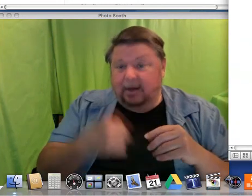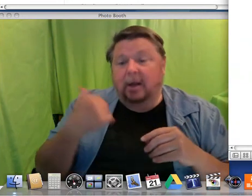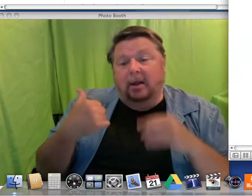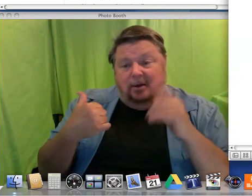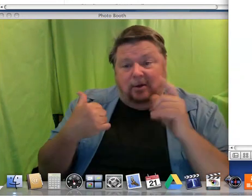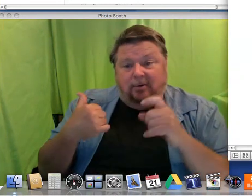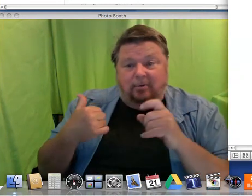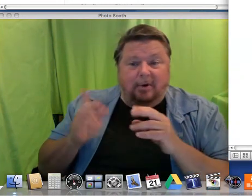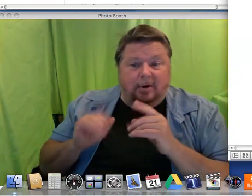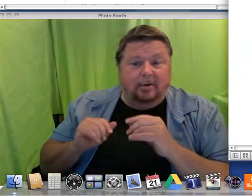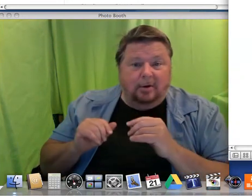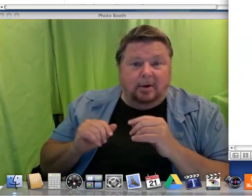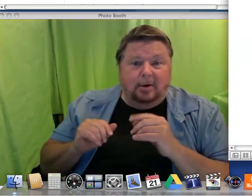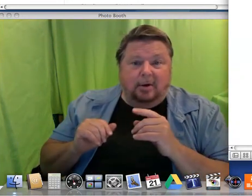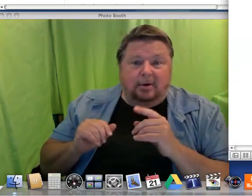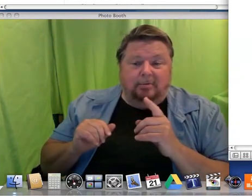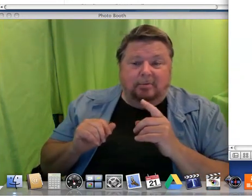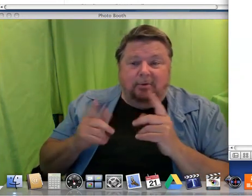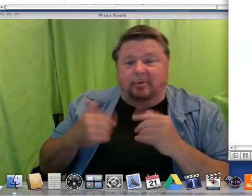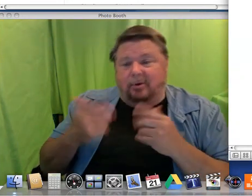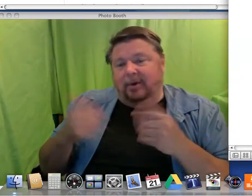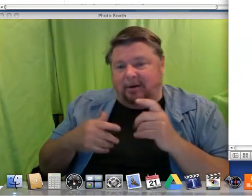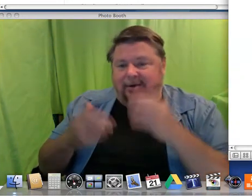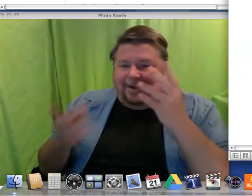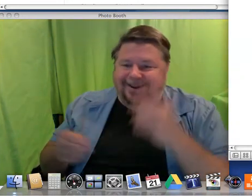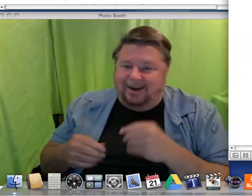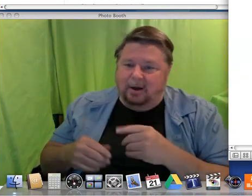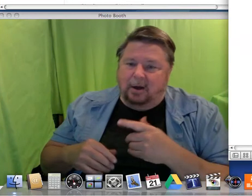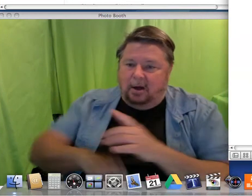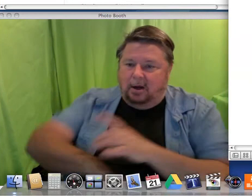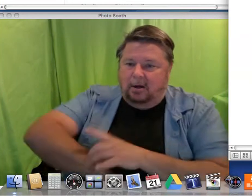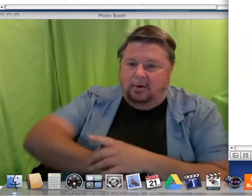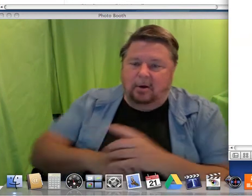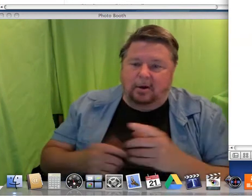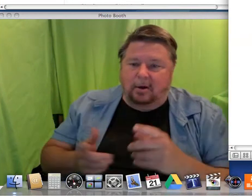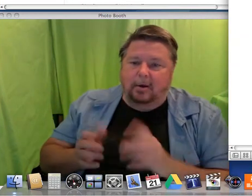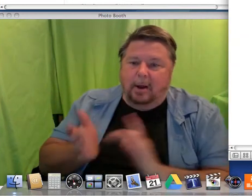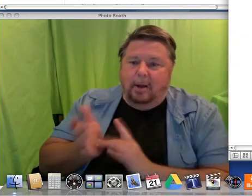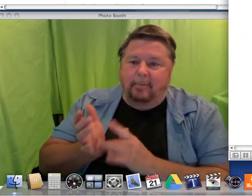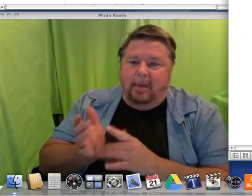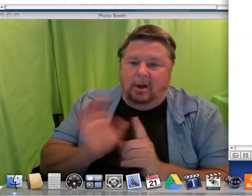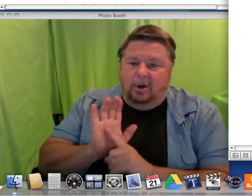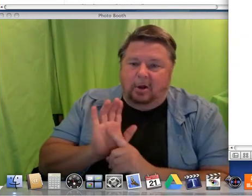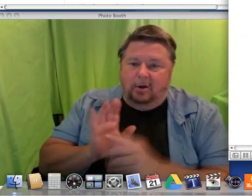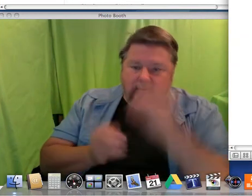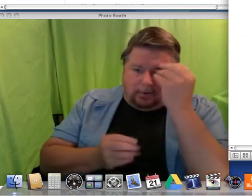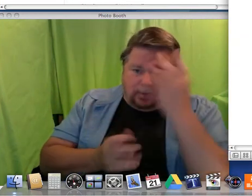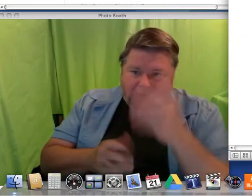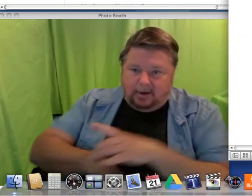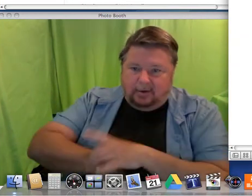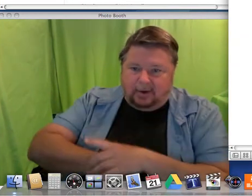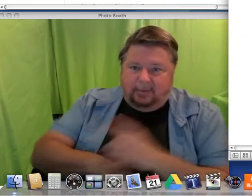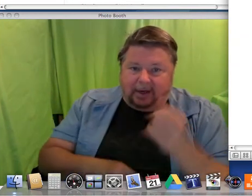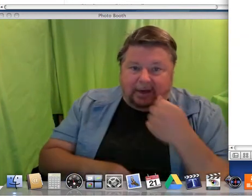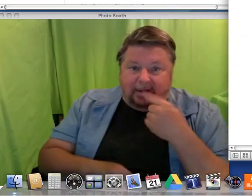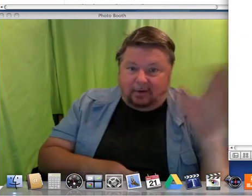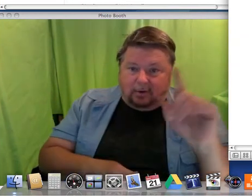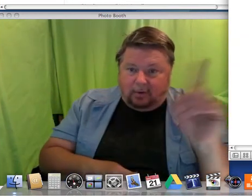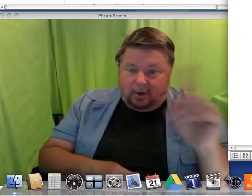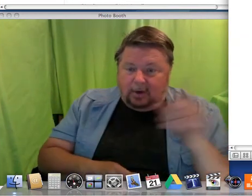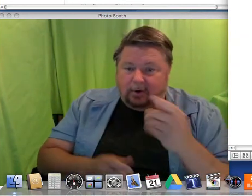inside, you need a medic alert, something that